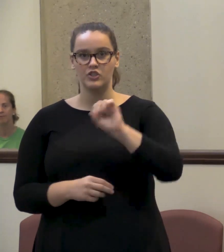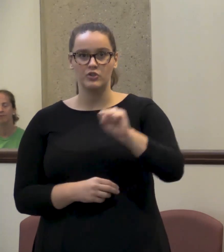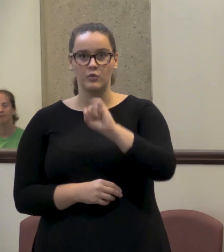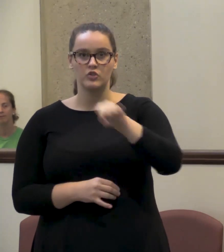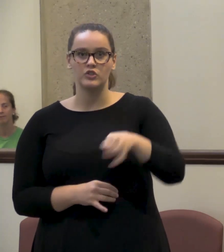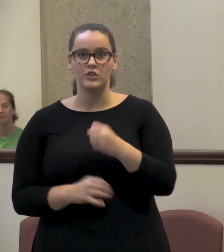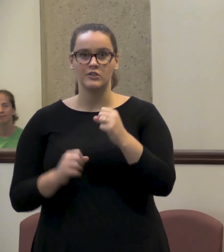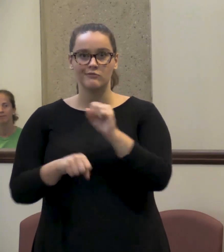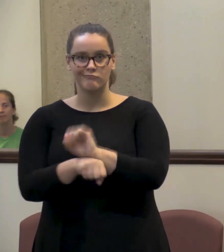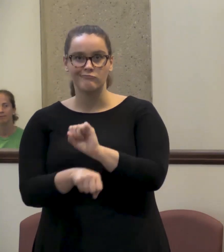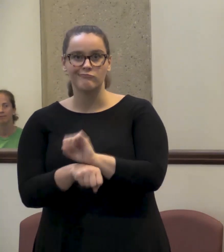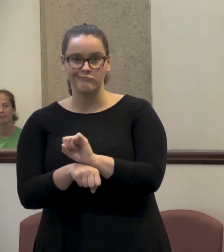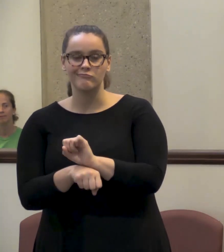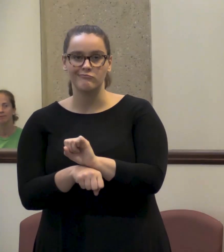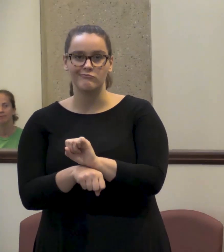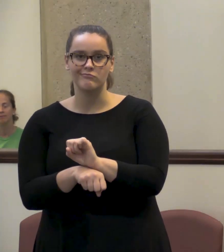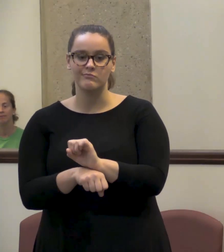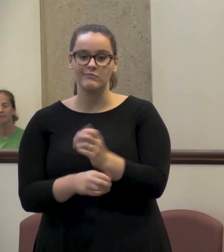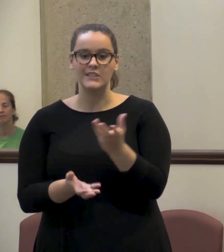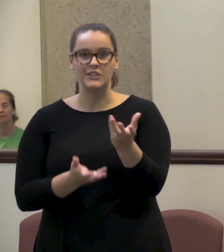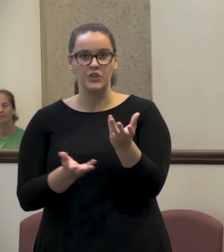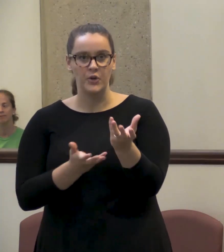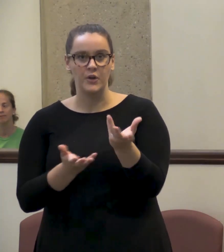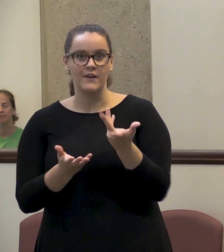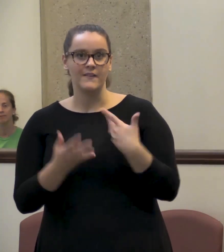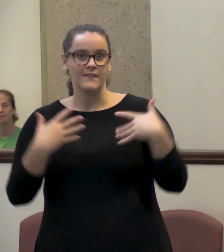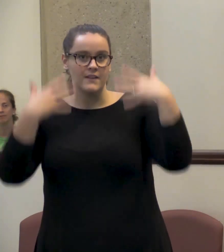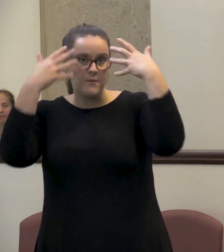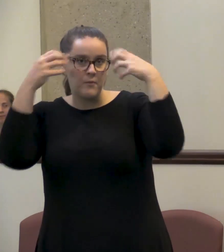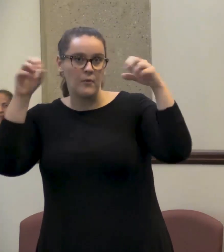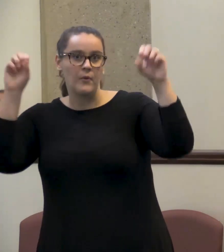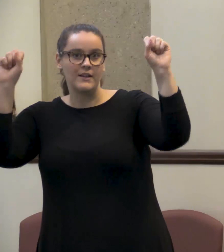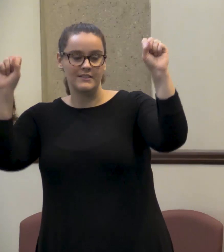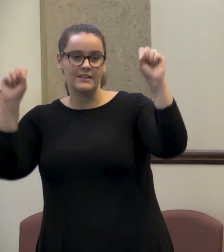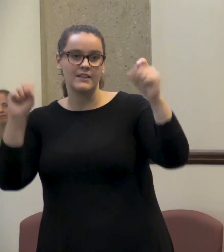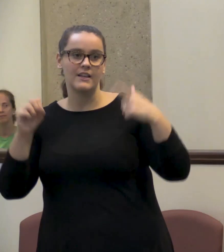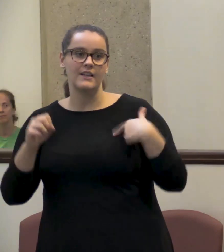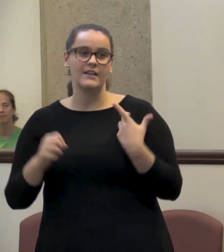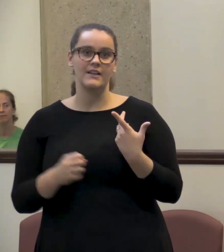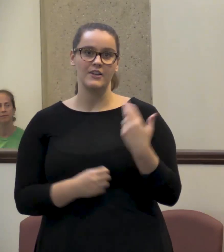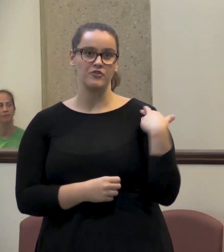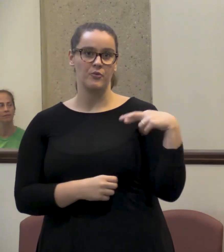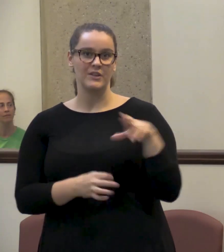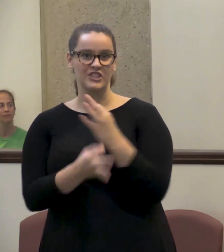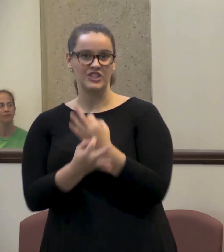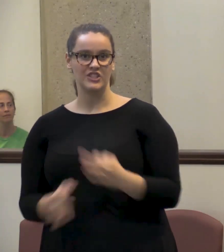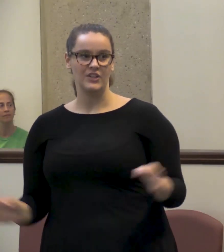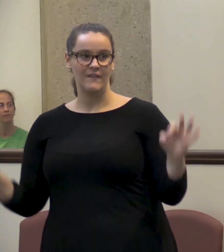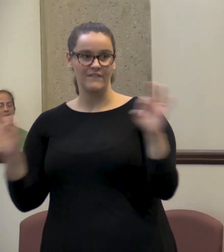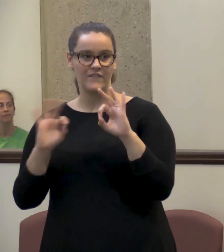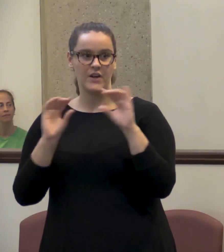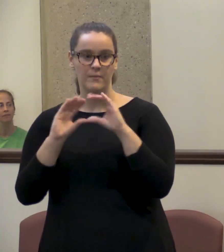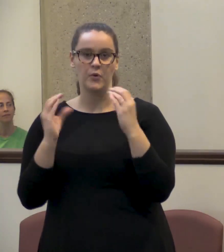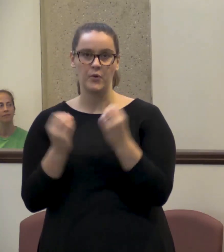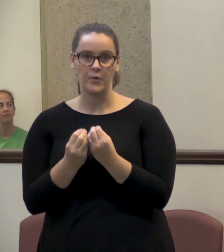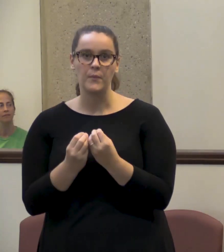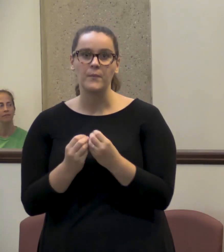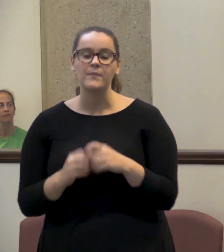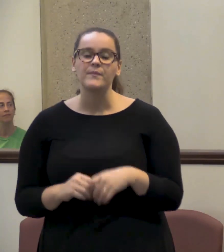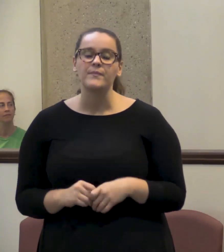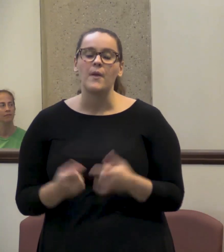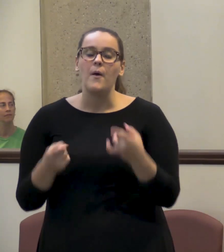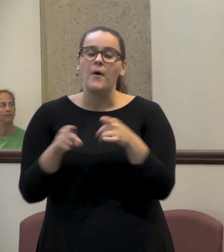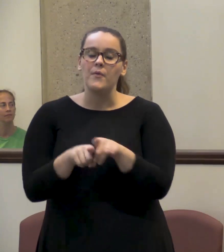decades, including service as the president of the International Association for Religious Freedom, as a member of the executive team of Montgomery